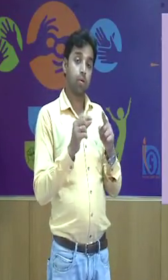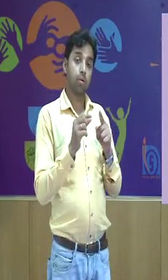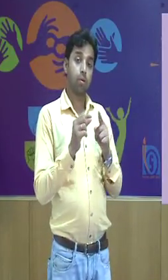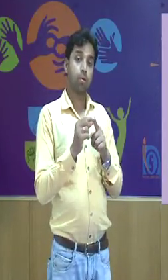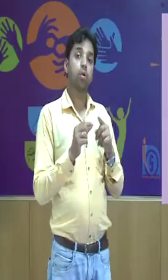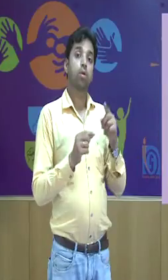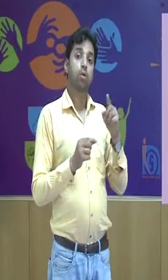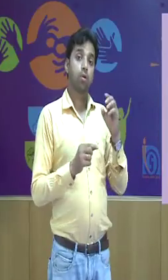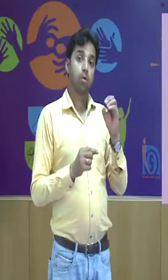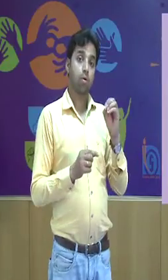polyandry.